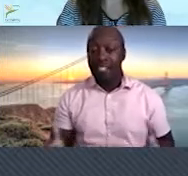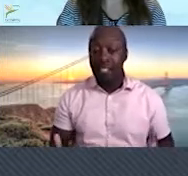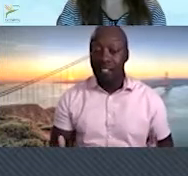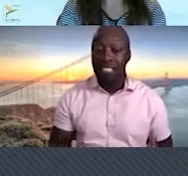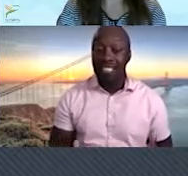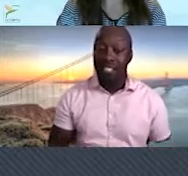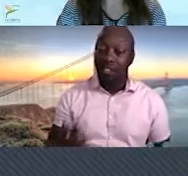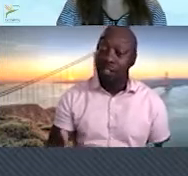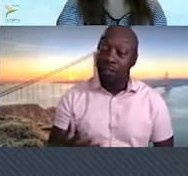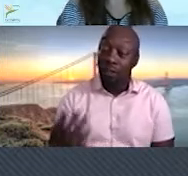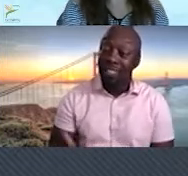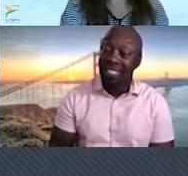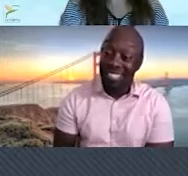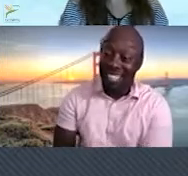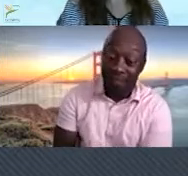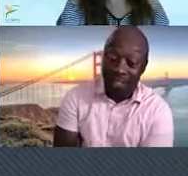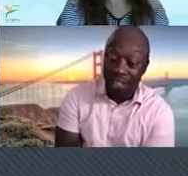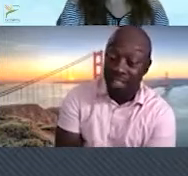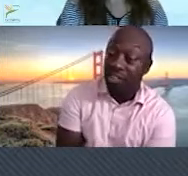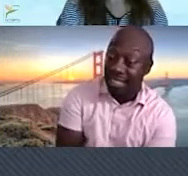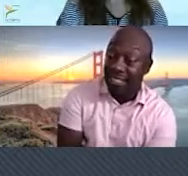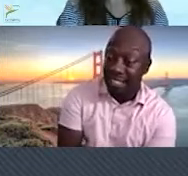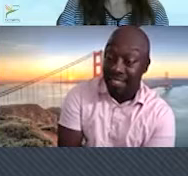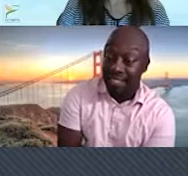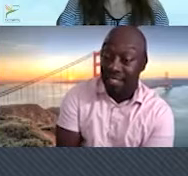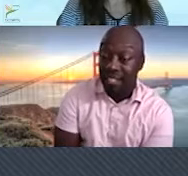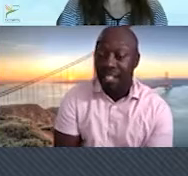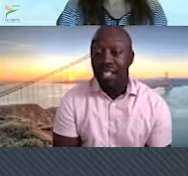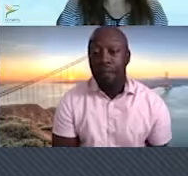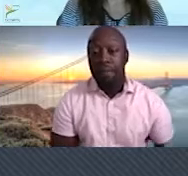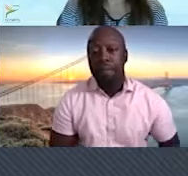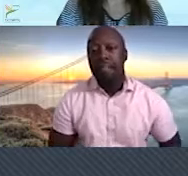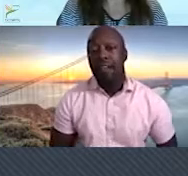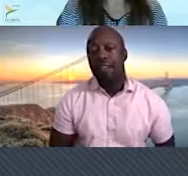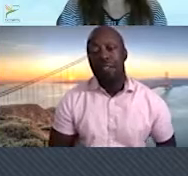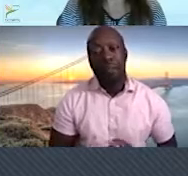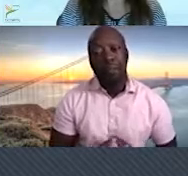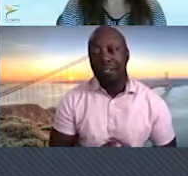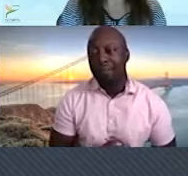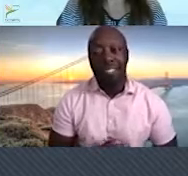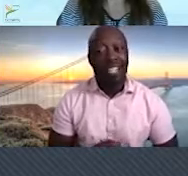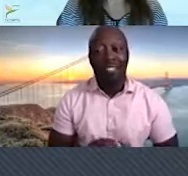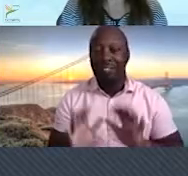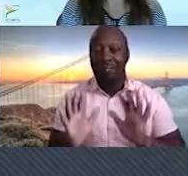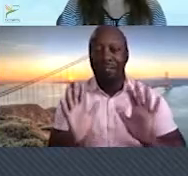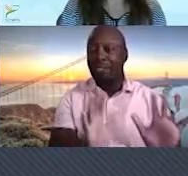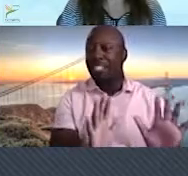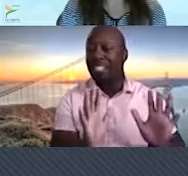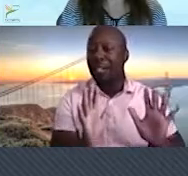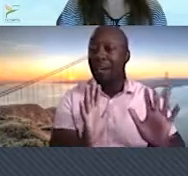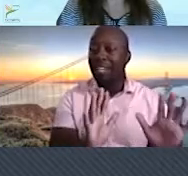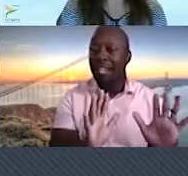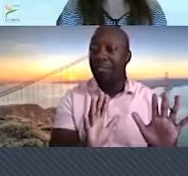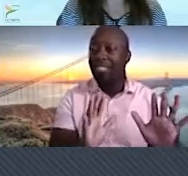And ASL is the third most studied language in the United States. However, remember, we're not